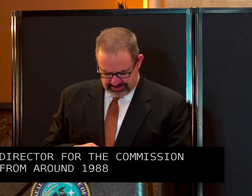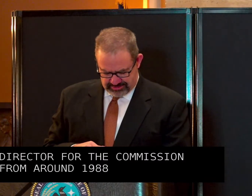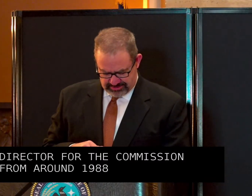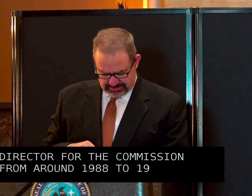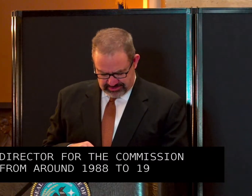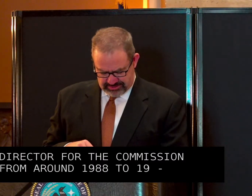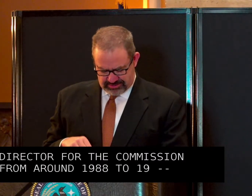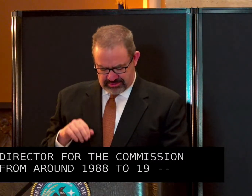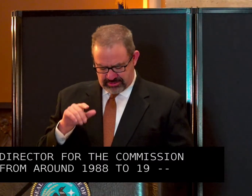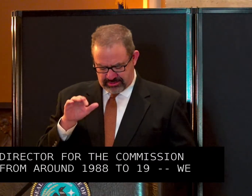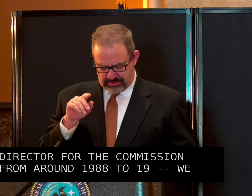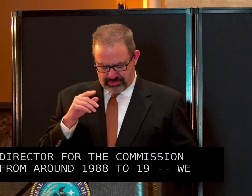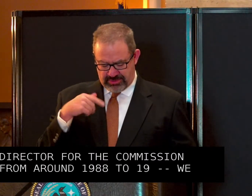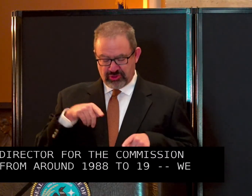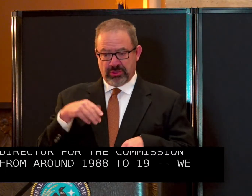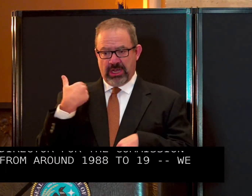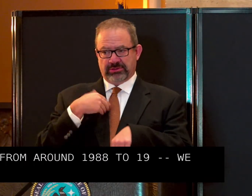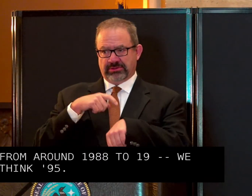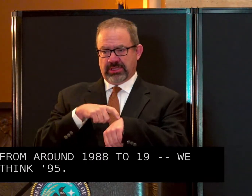95.